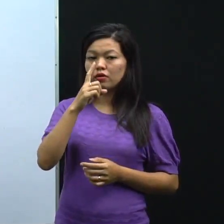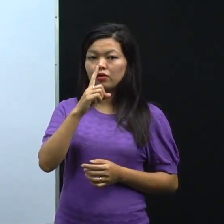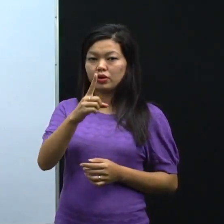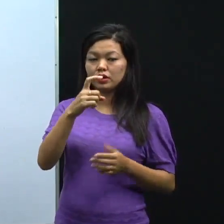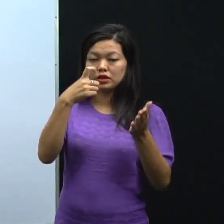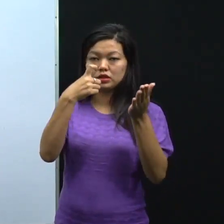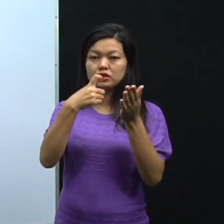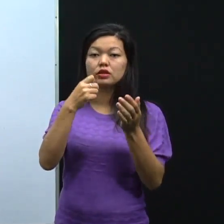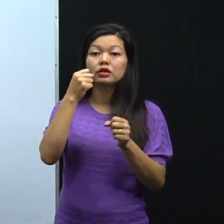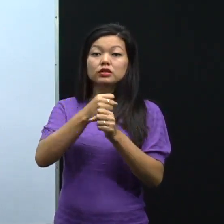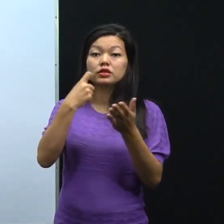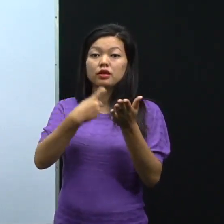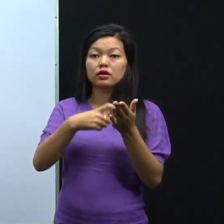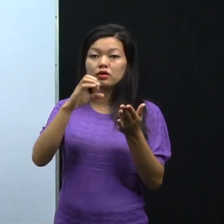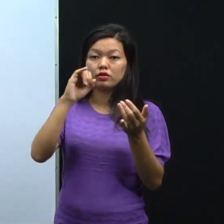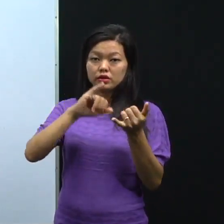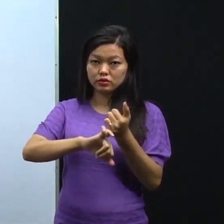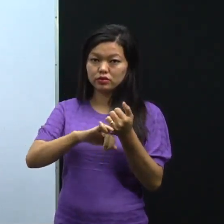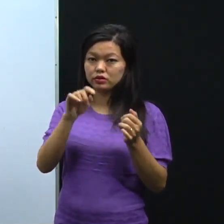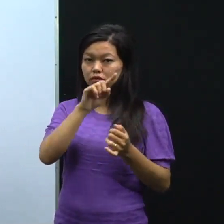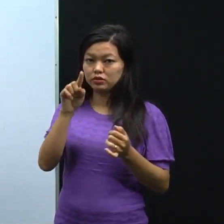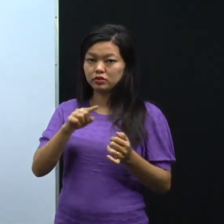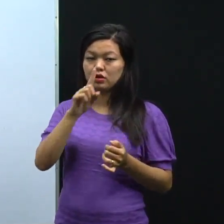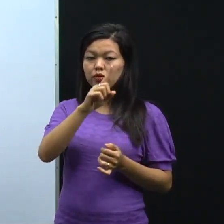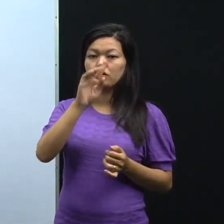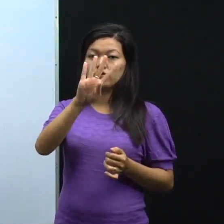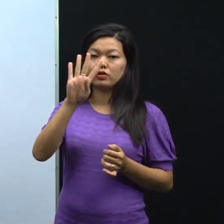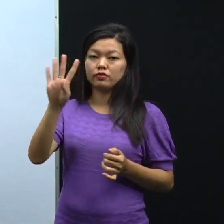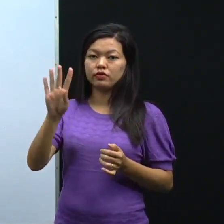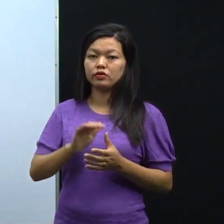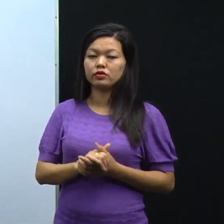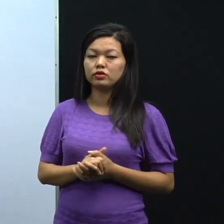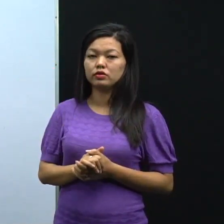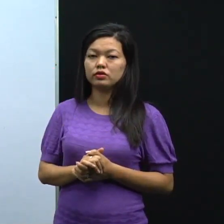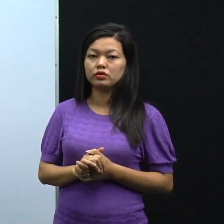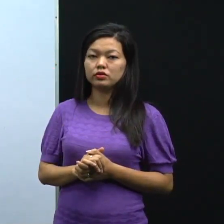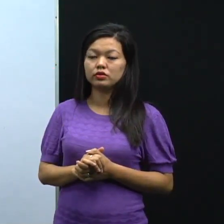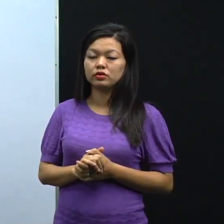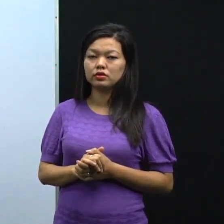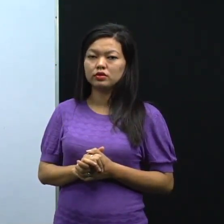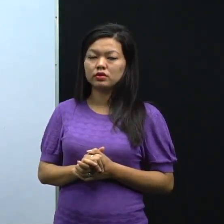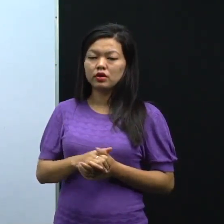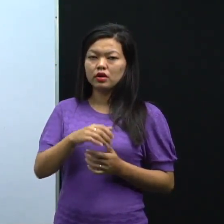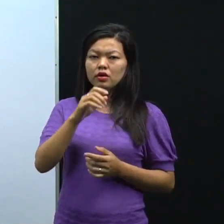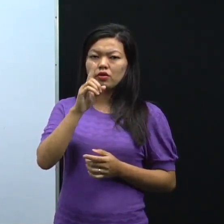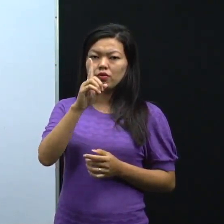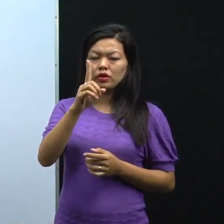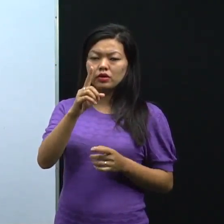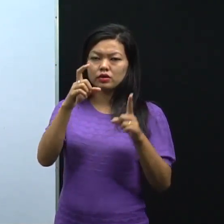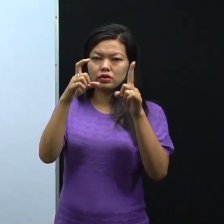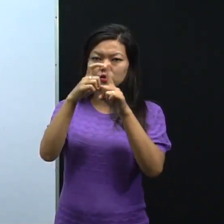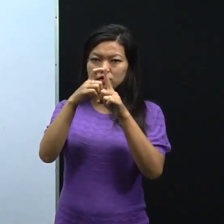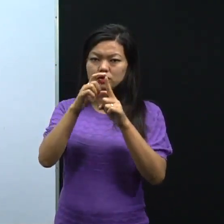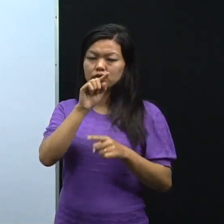one gross means there are 144 number. Clear? 144 number. In a dozen, you know that there